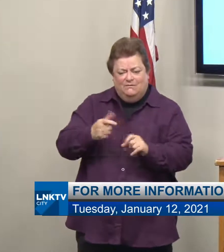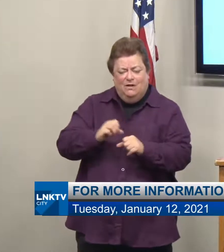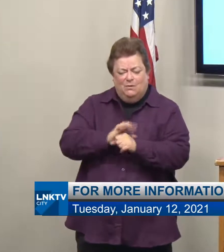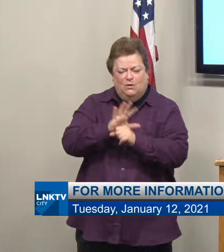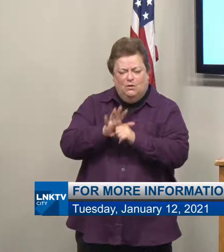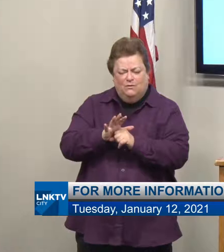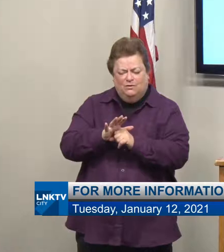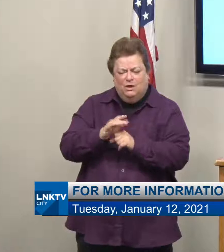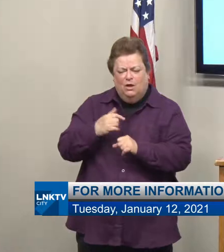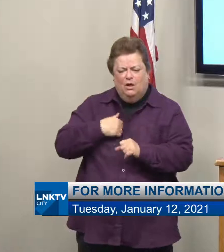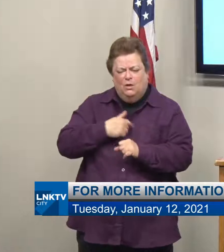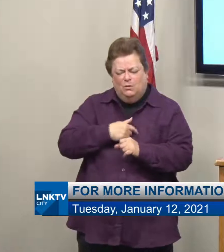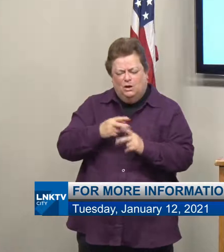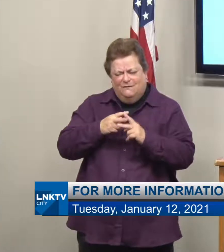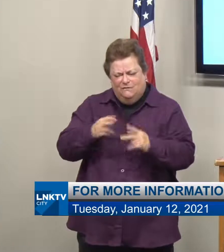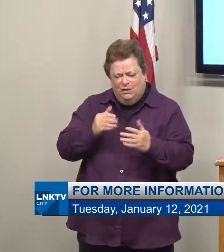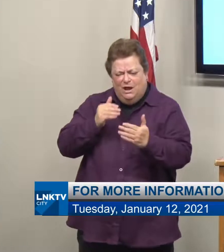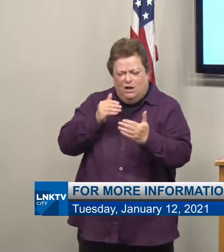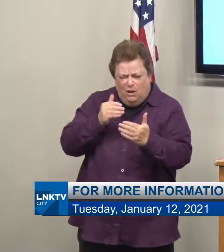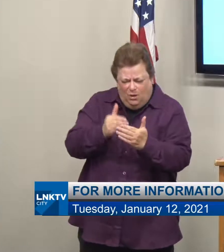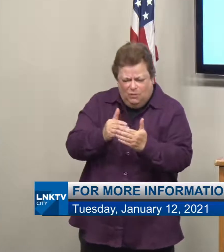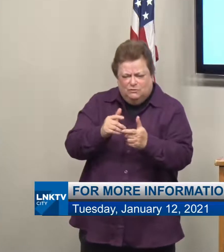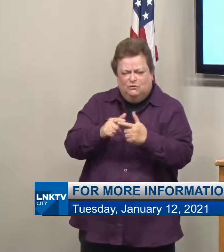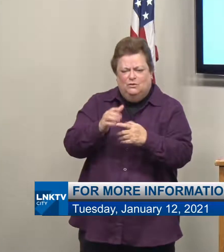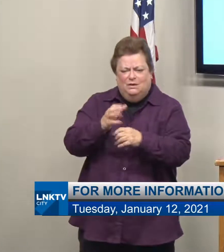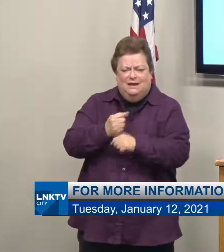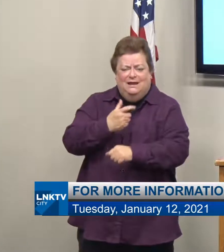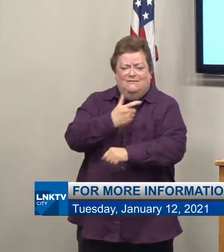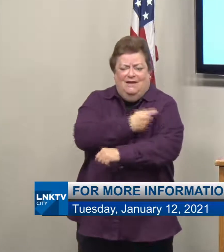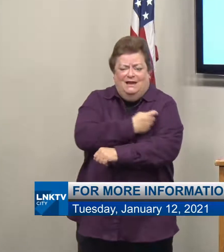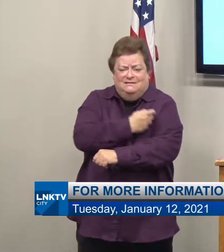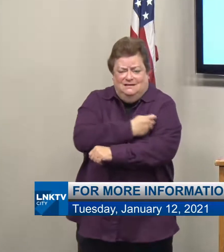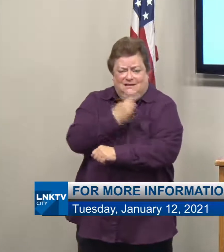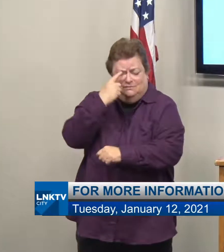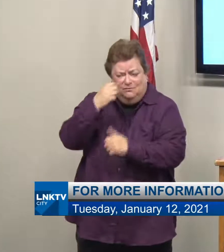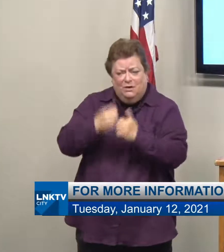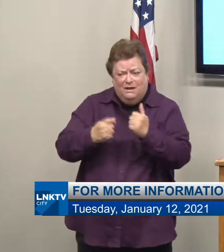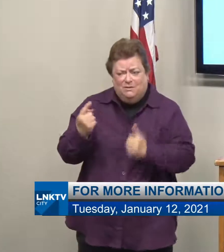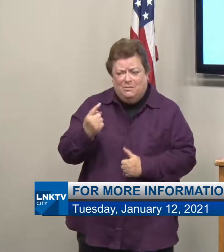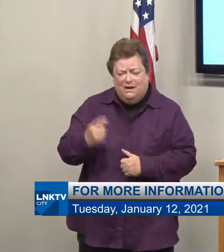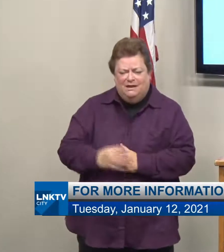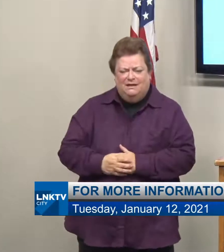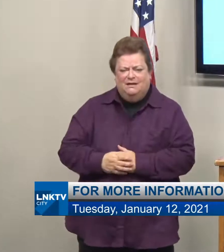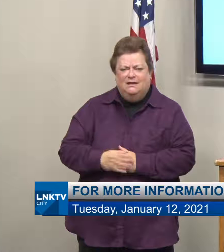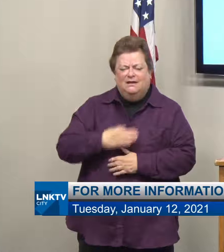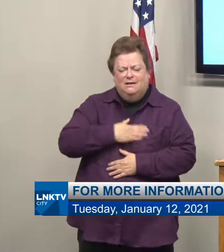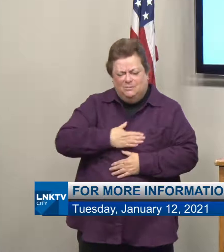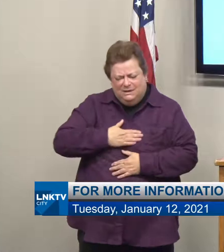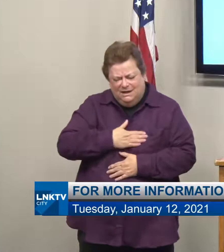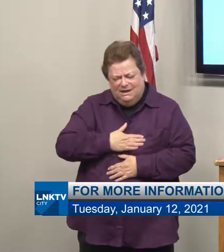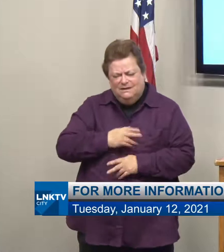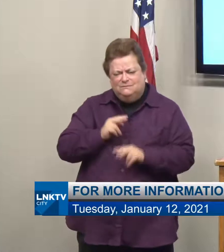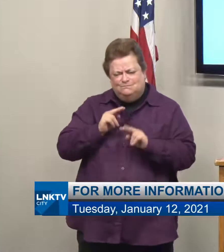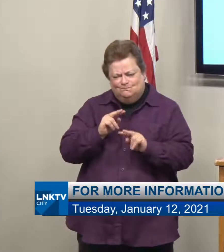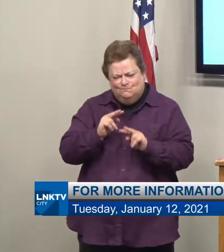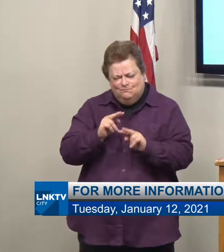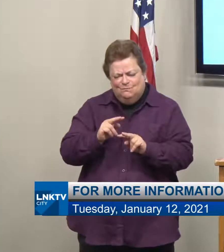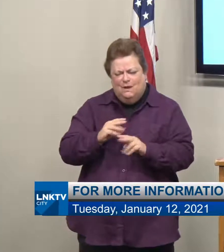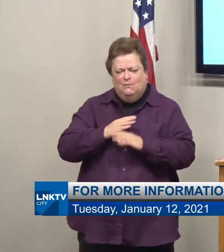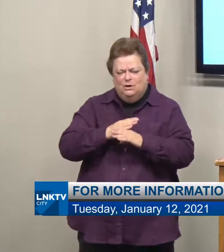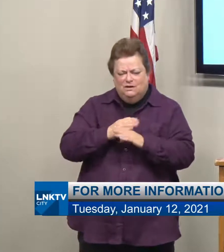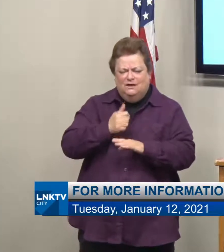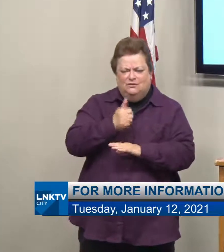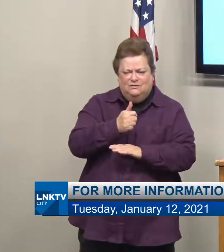so close to putting a vaccine into their arms. Please continue to be vigilant about protecting